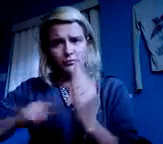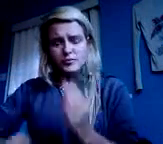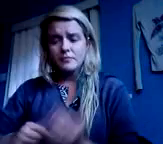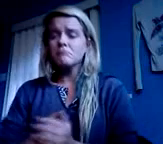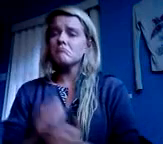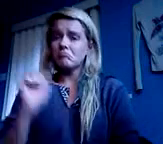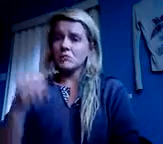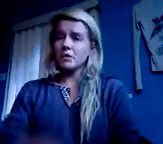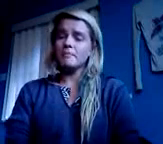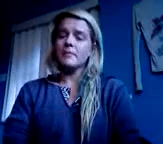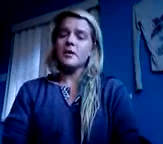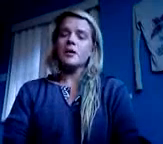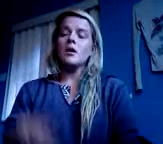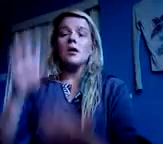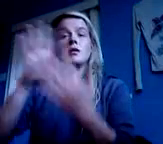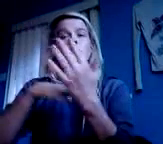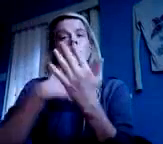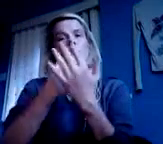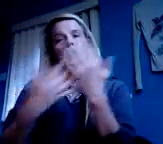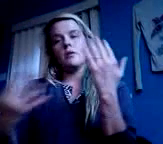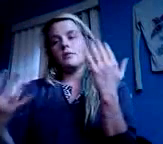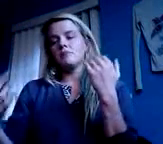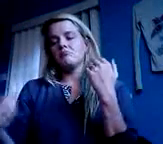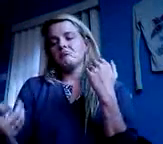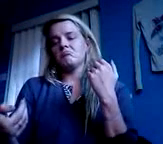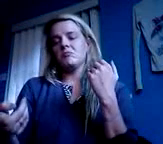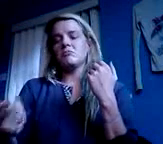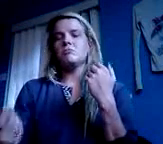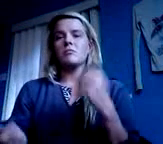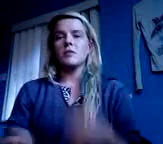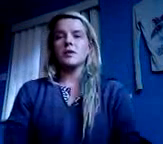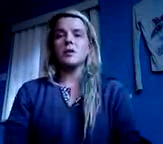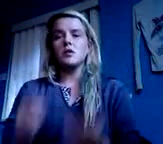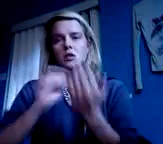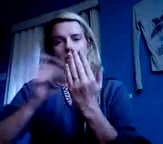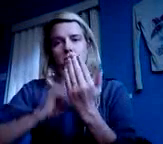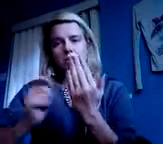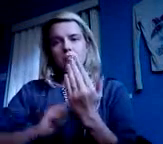table here, simply everything is just multiplied by 2, and that gives you the lowest